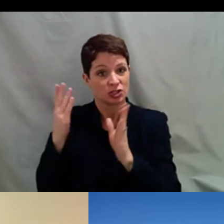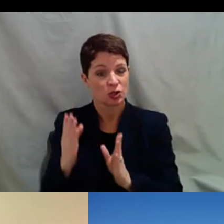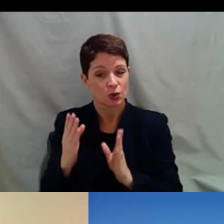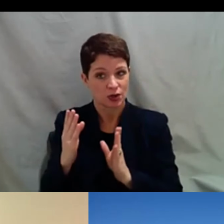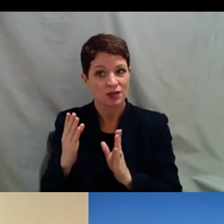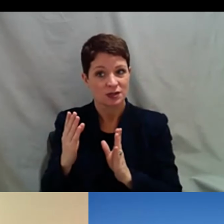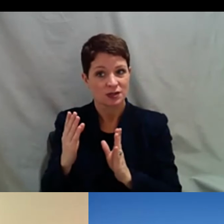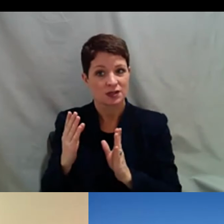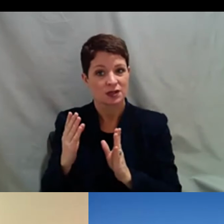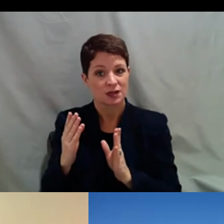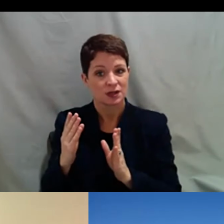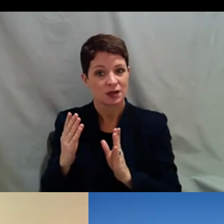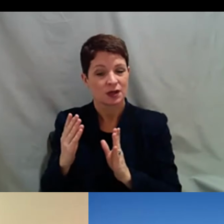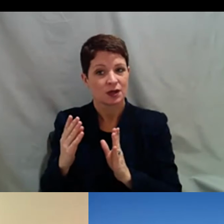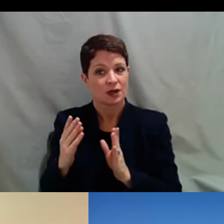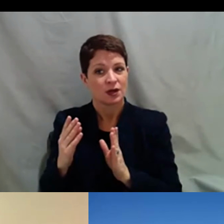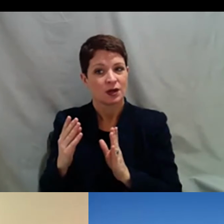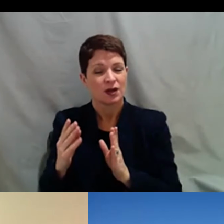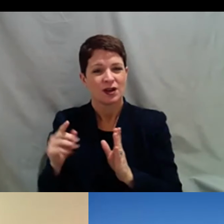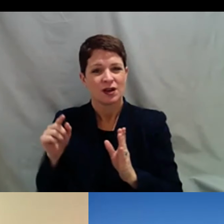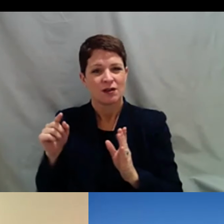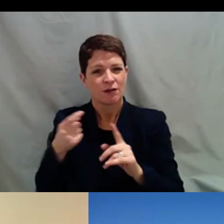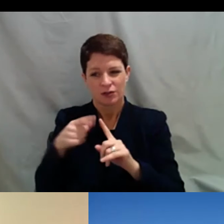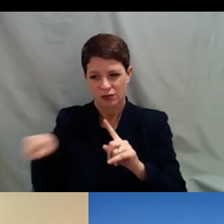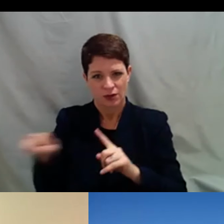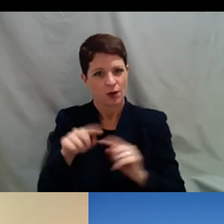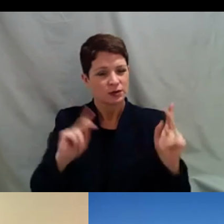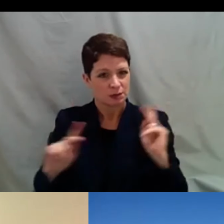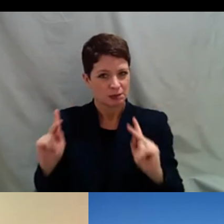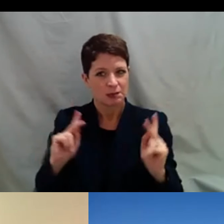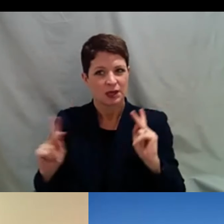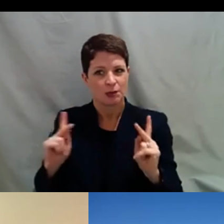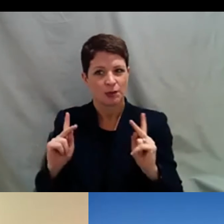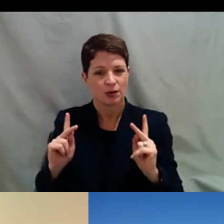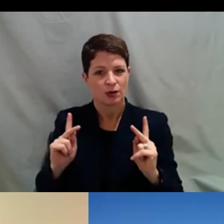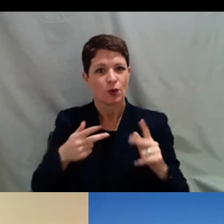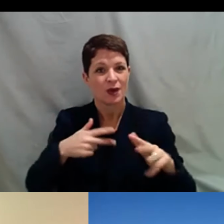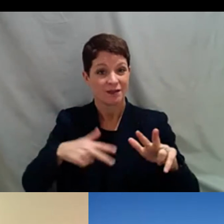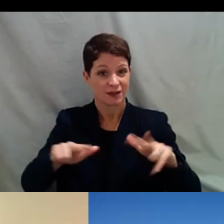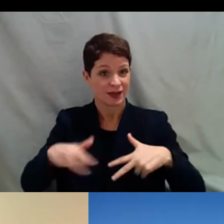out of those folks that have sort